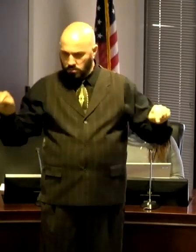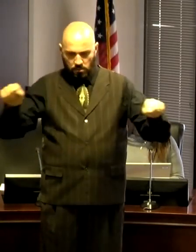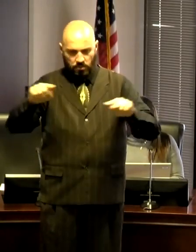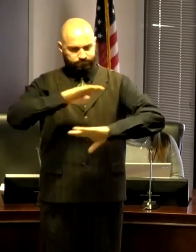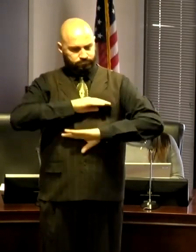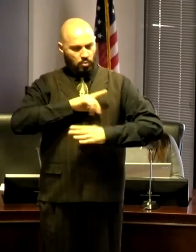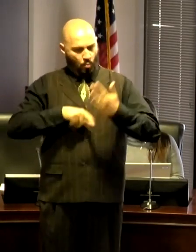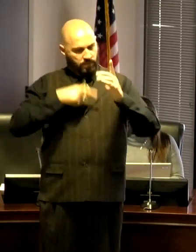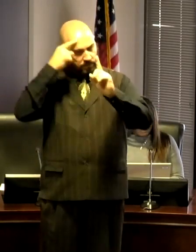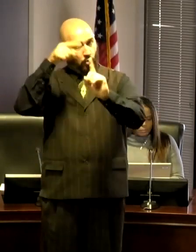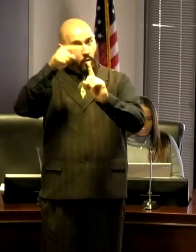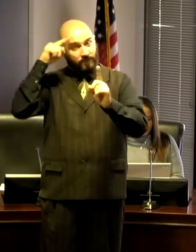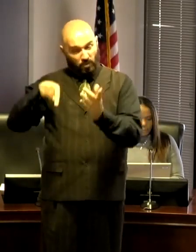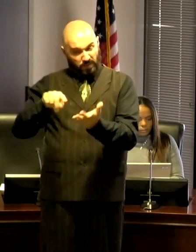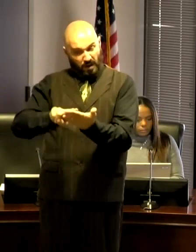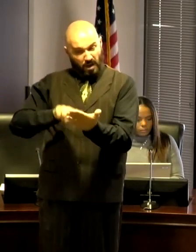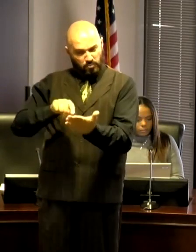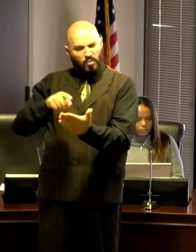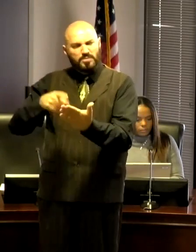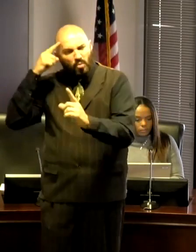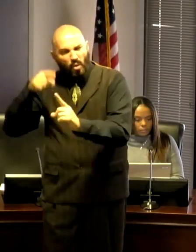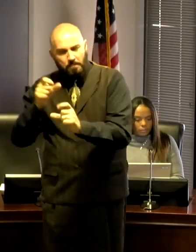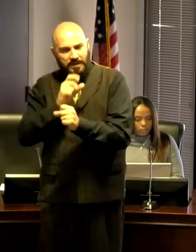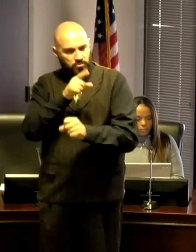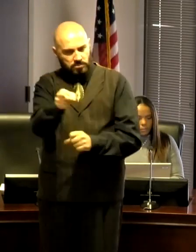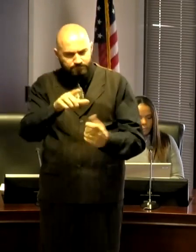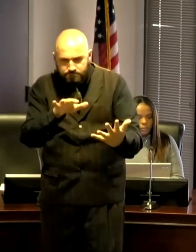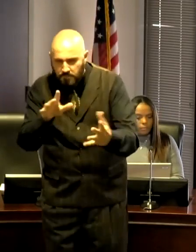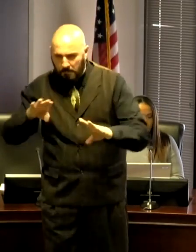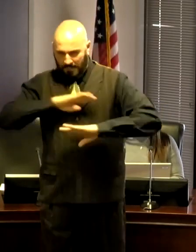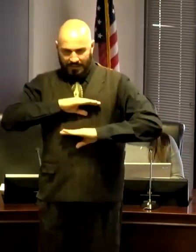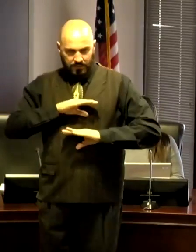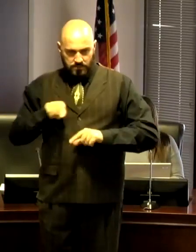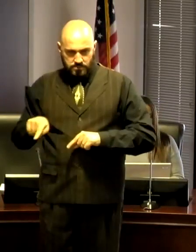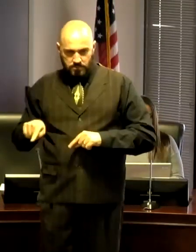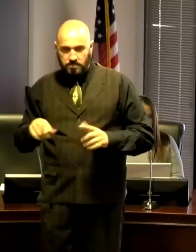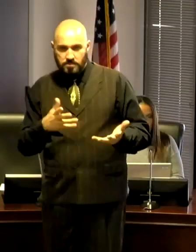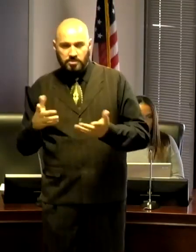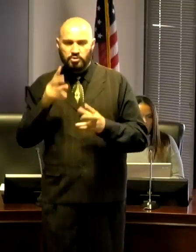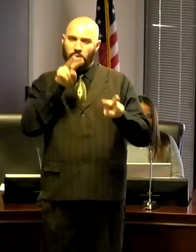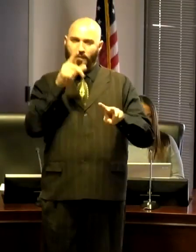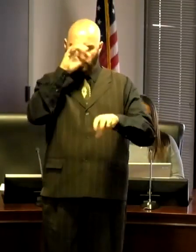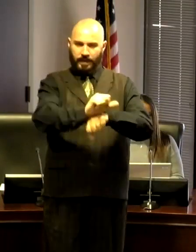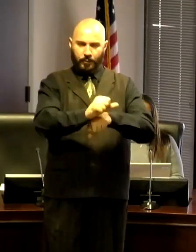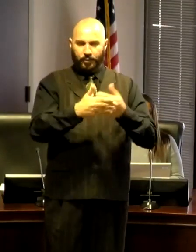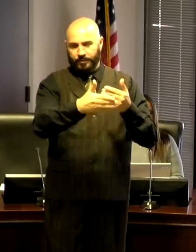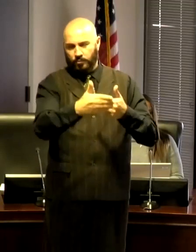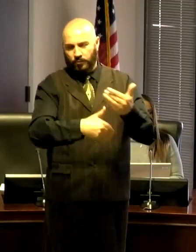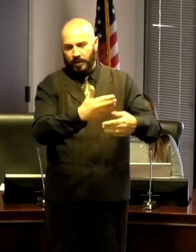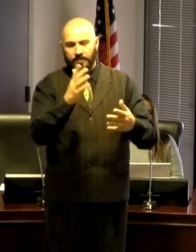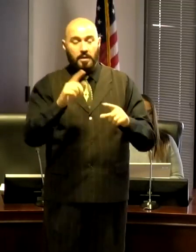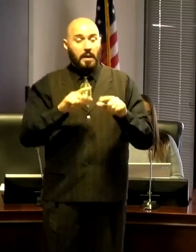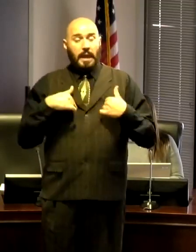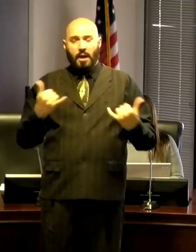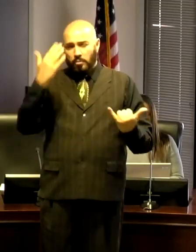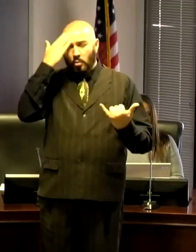stated goals of those contracts from an outcomes perspective. So look forward to getting that work underway. And then we're also engaging with some work. I know you've probably heard